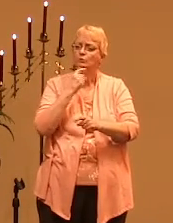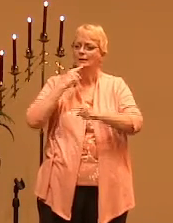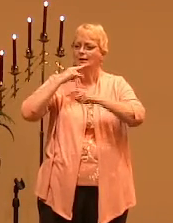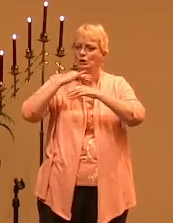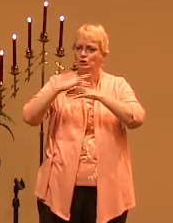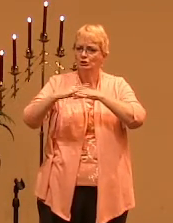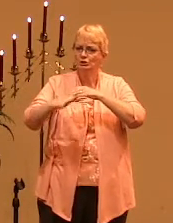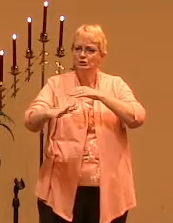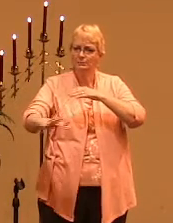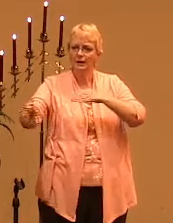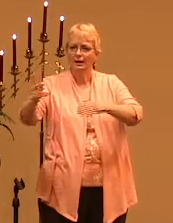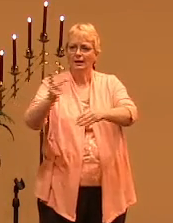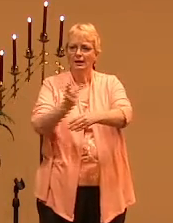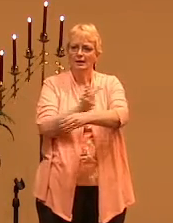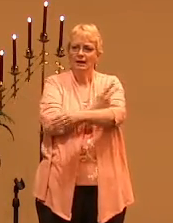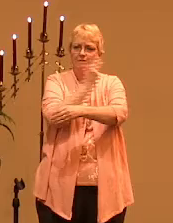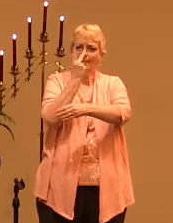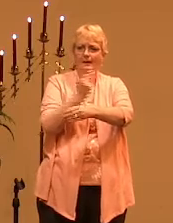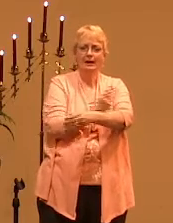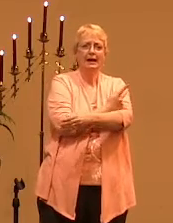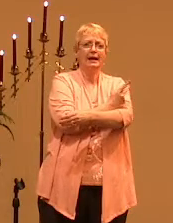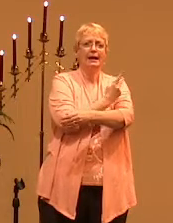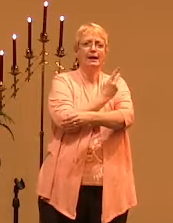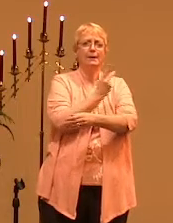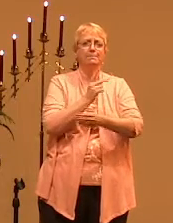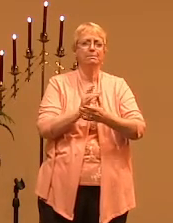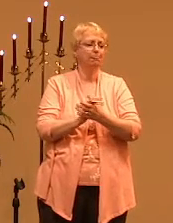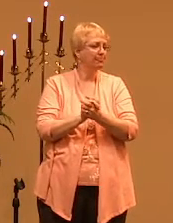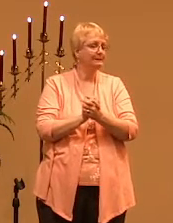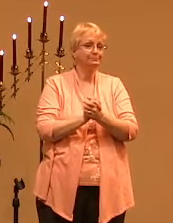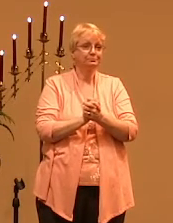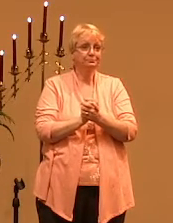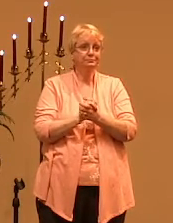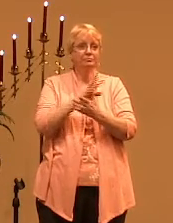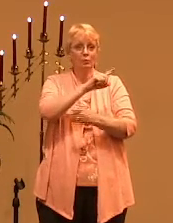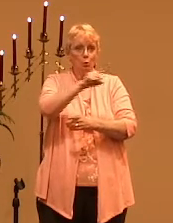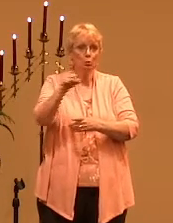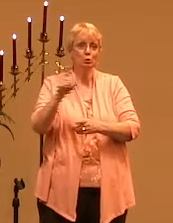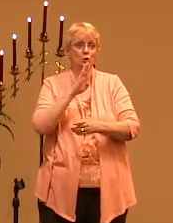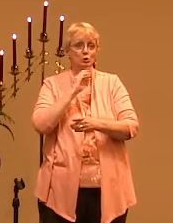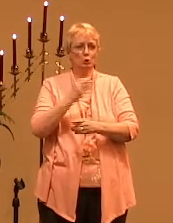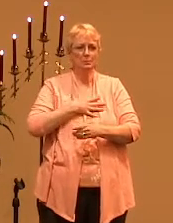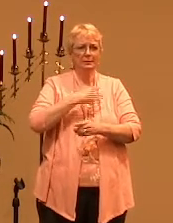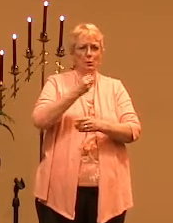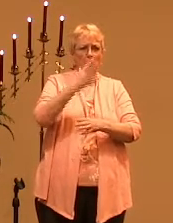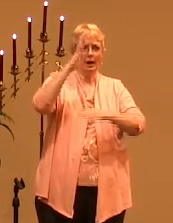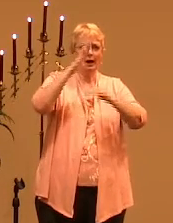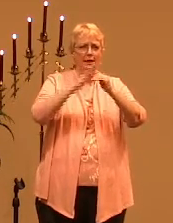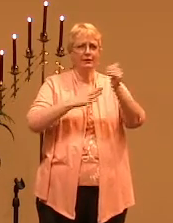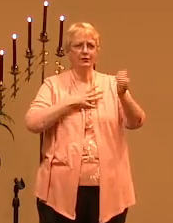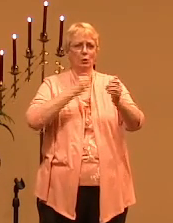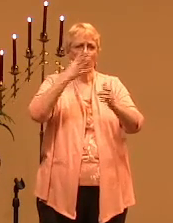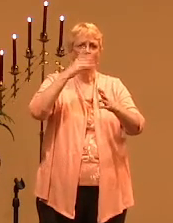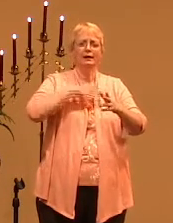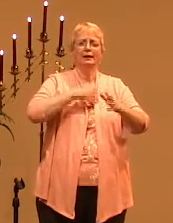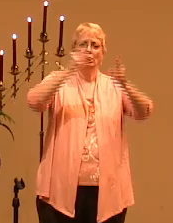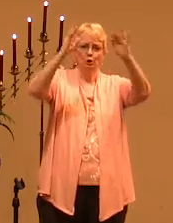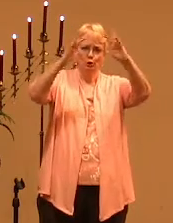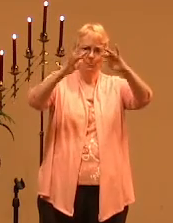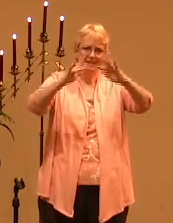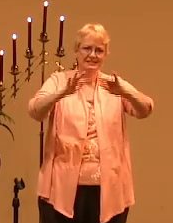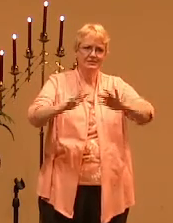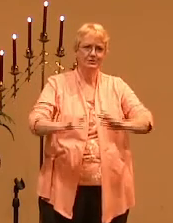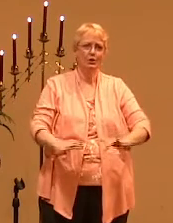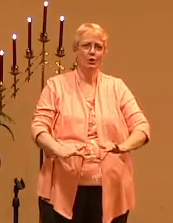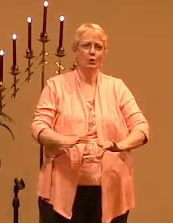the precious blood of the Lamb. Would you be whiter, much